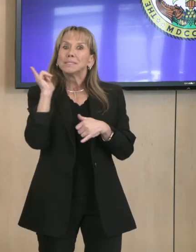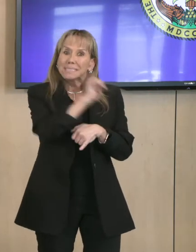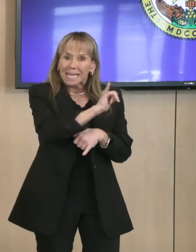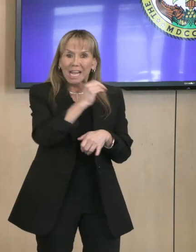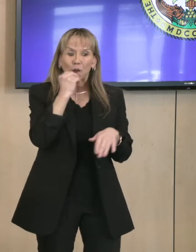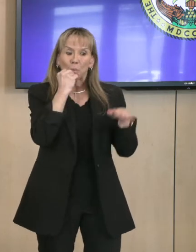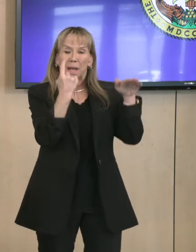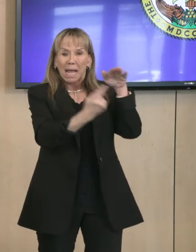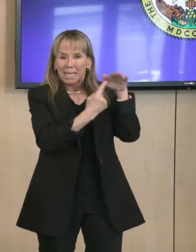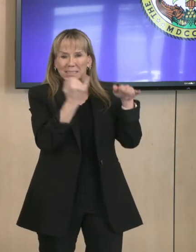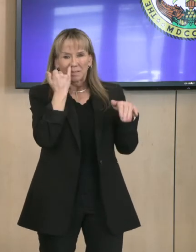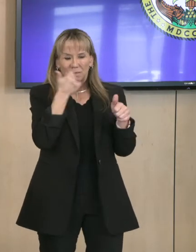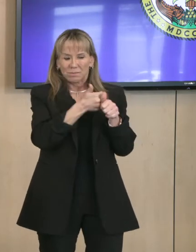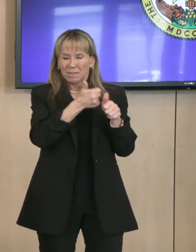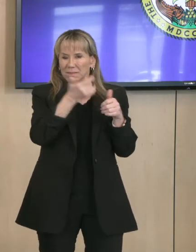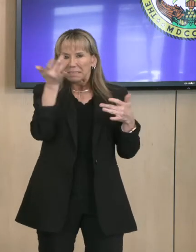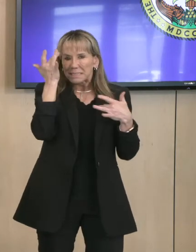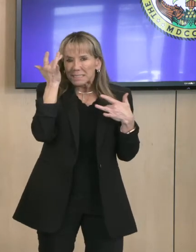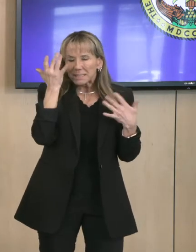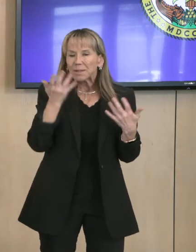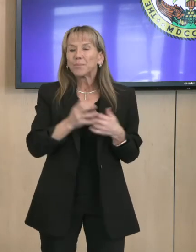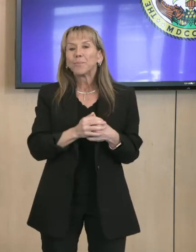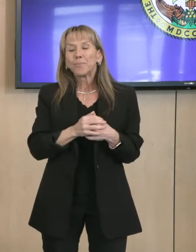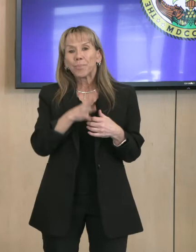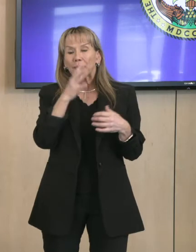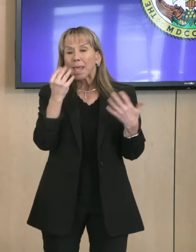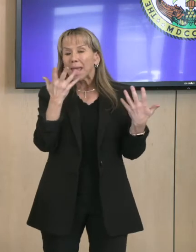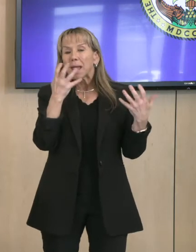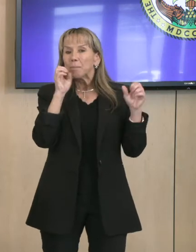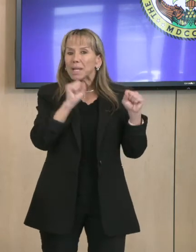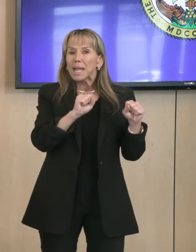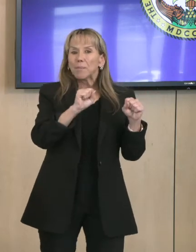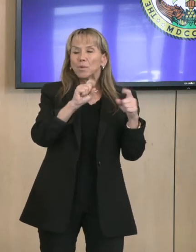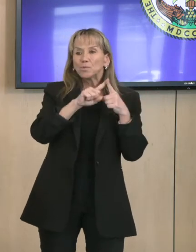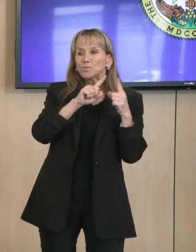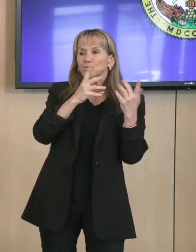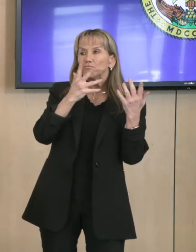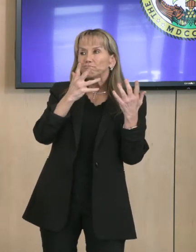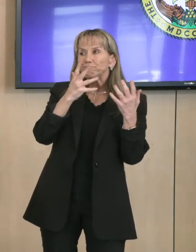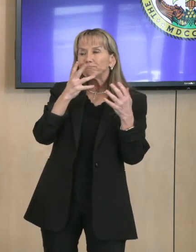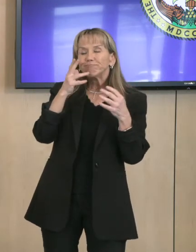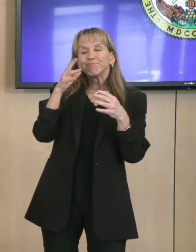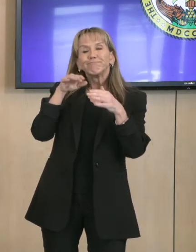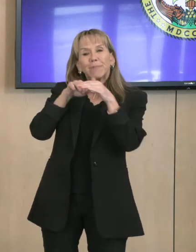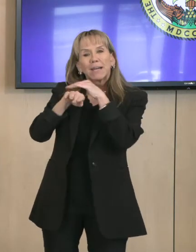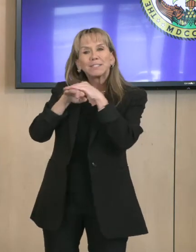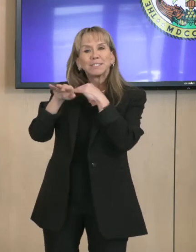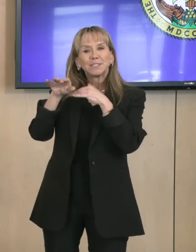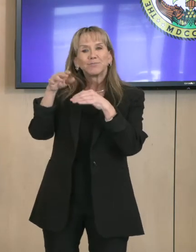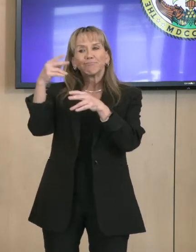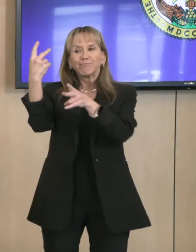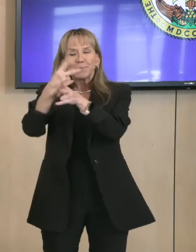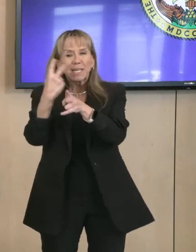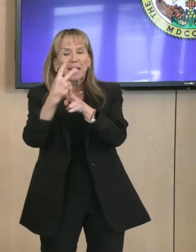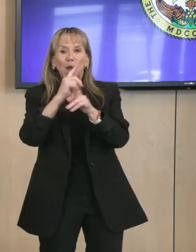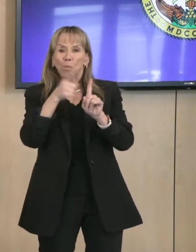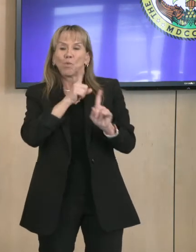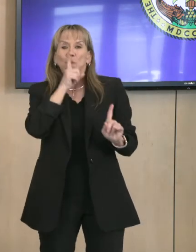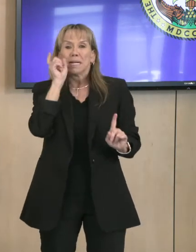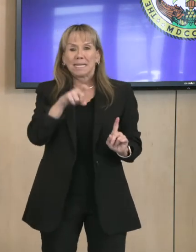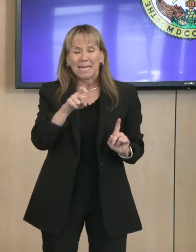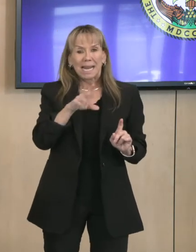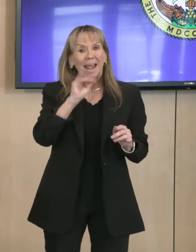and isolated if sick, to access care when needed, and again, to do all of the social